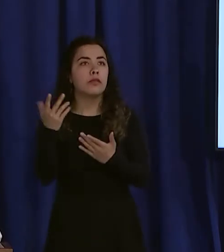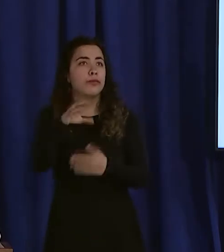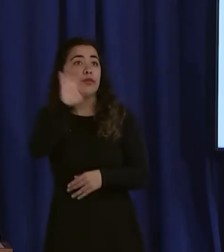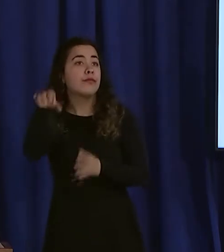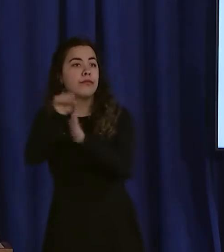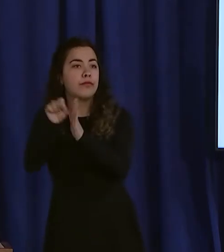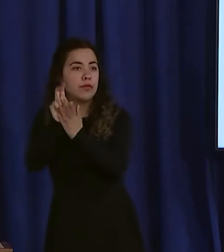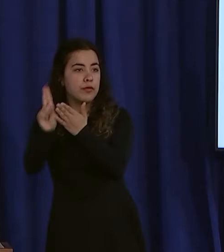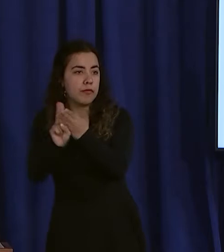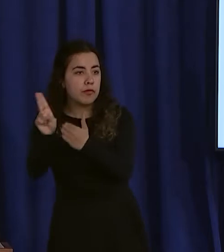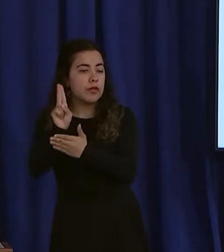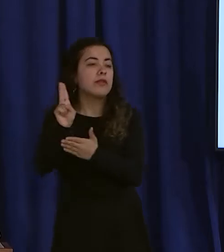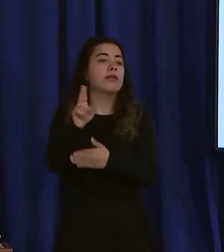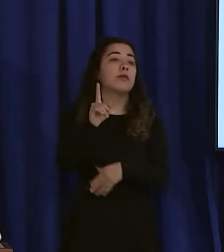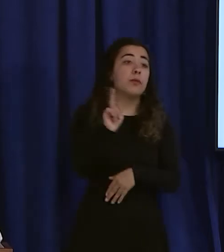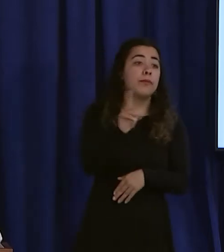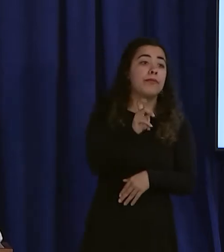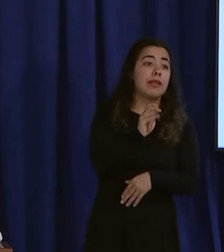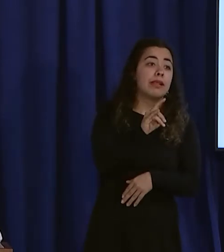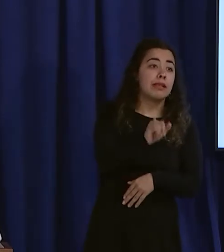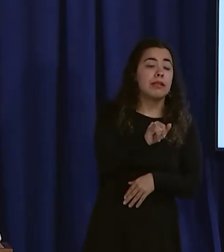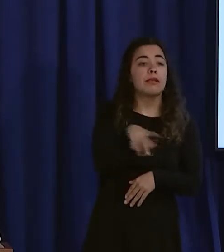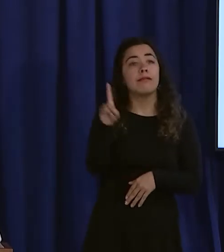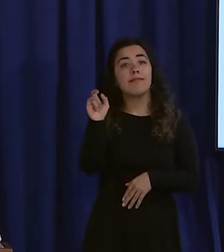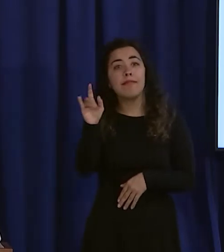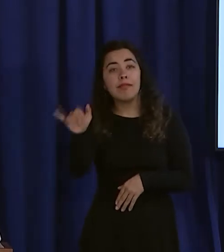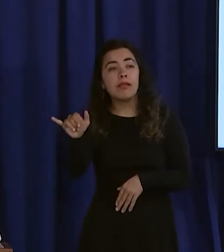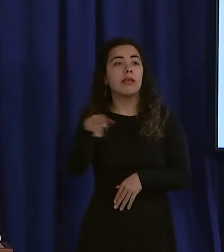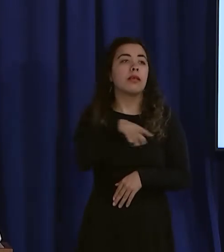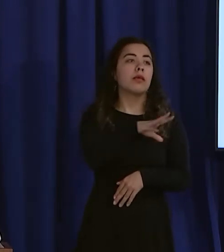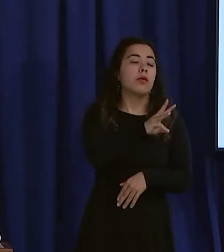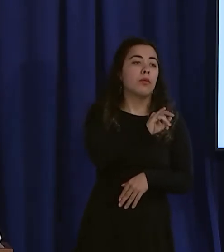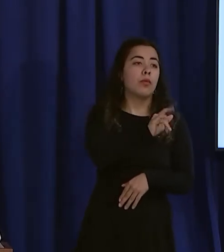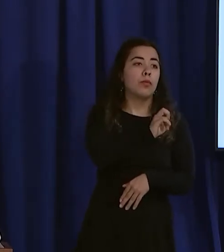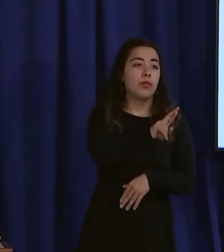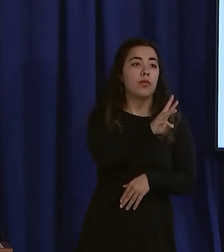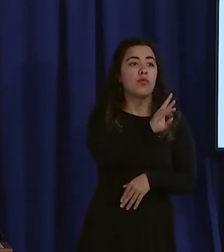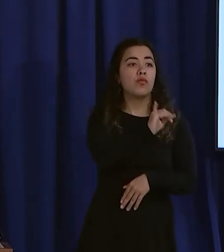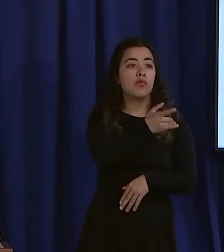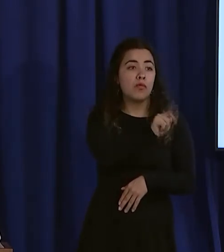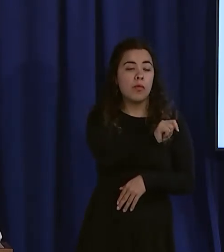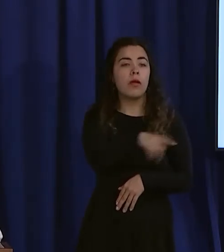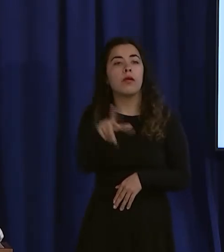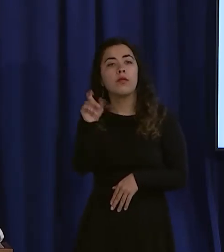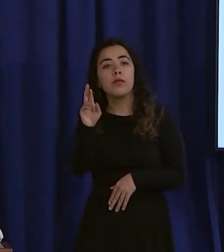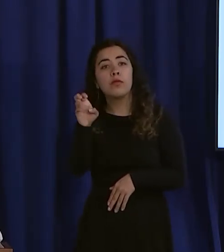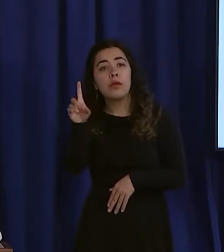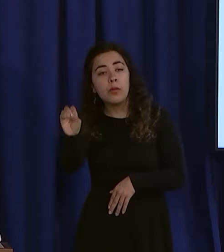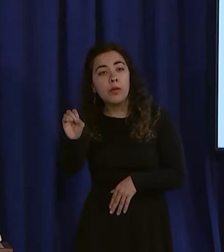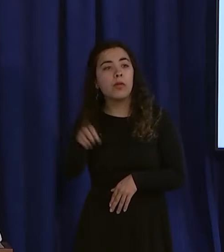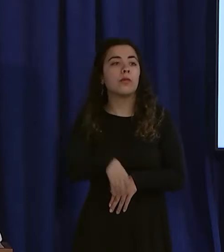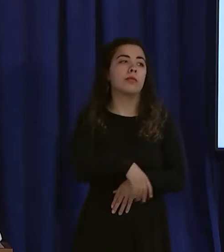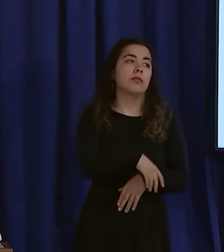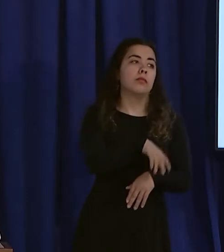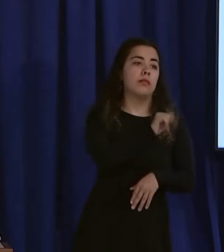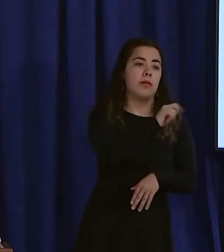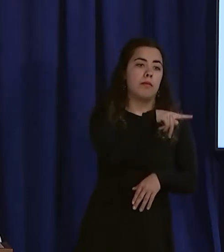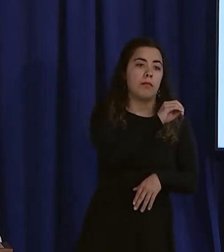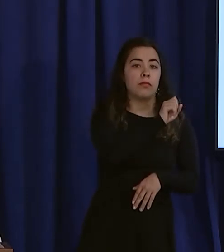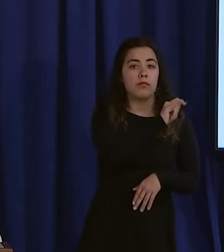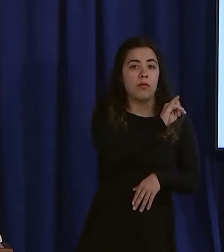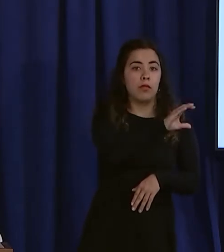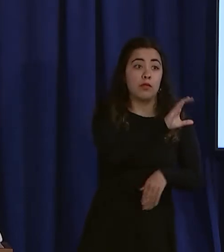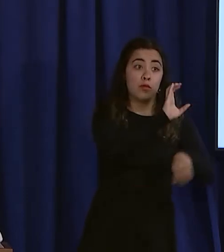Kennedy King, at Daly, at Wilbur Wright, at Loretto, at Apostolic Faith Church. You can